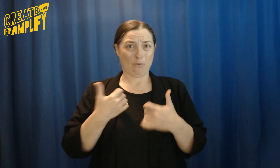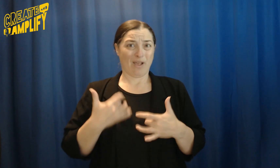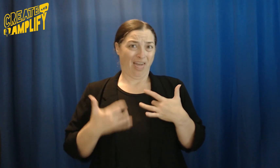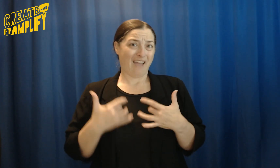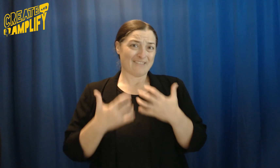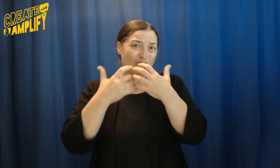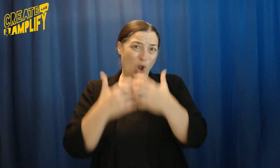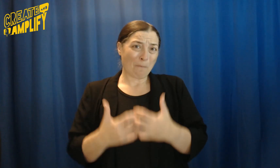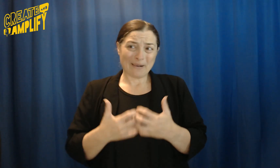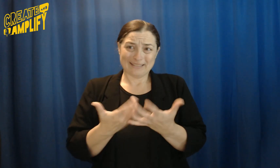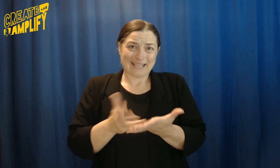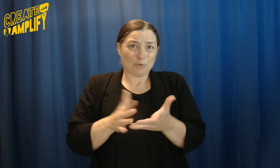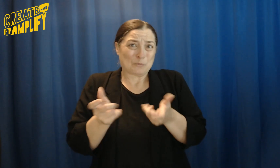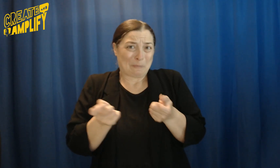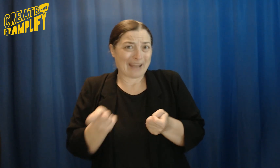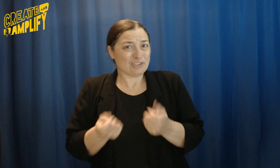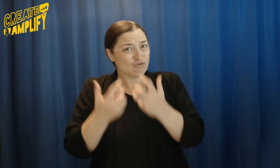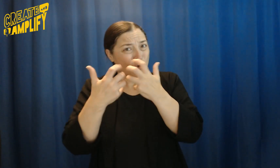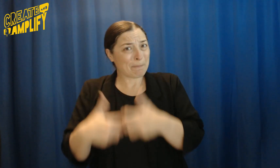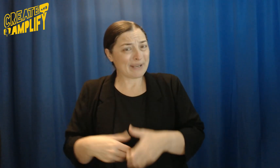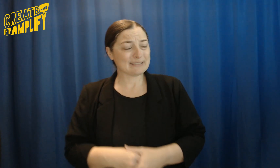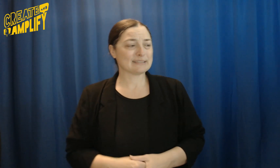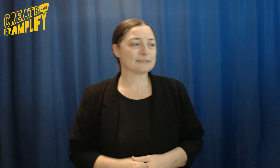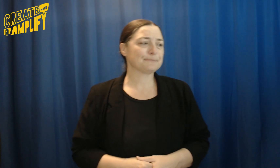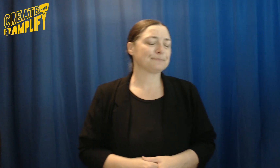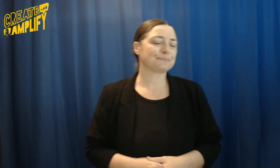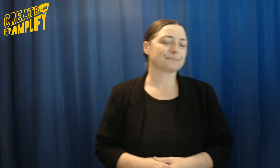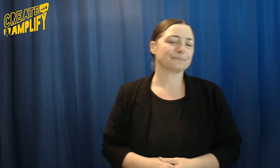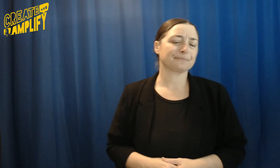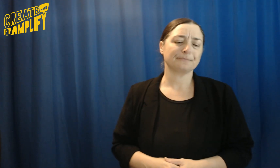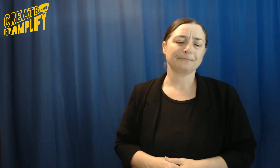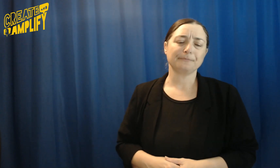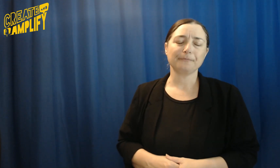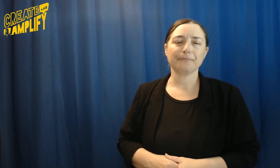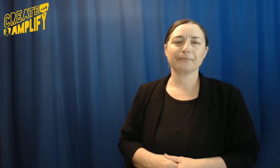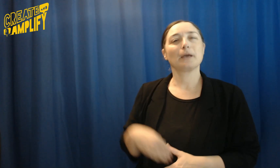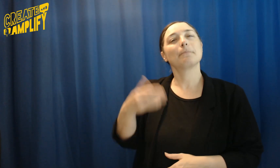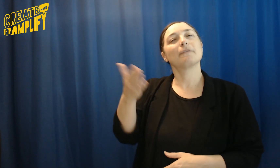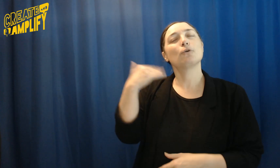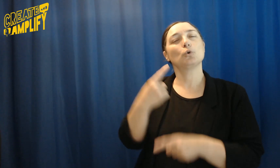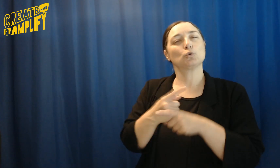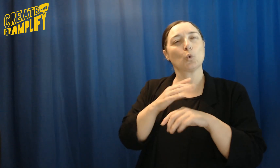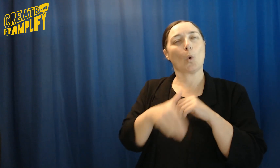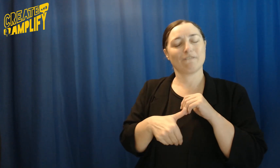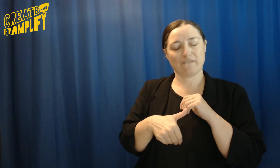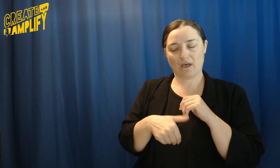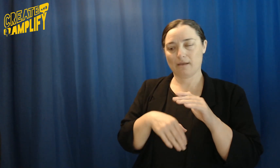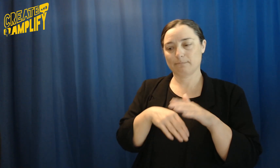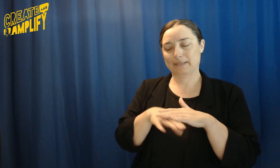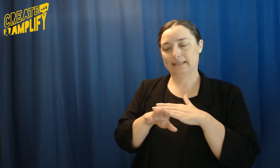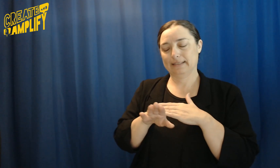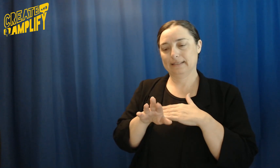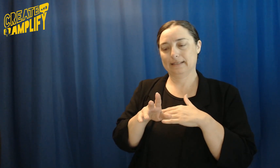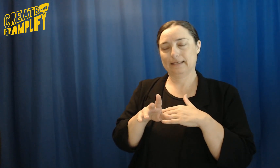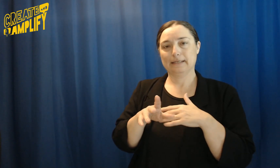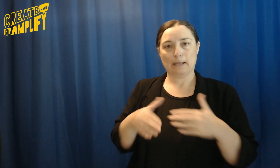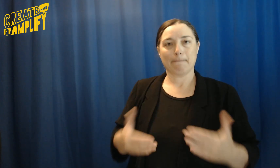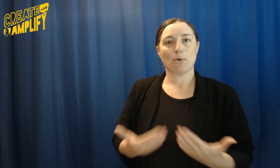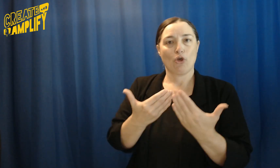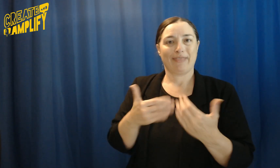are complex. Earlier, you were talking about the microaggressions that happened in the birthing suites and hospitals and